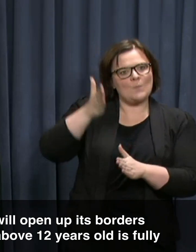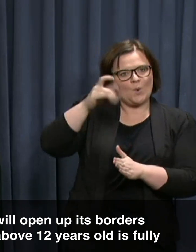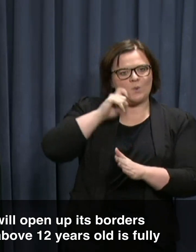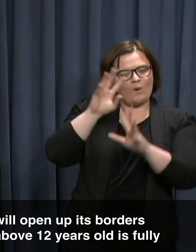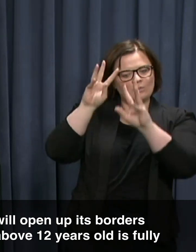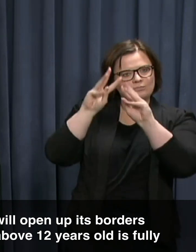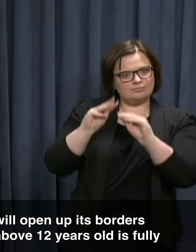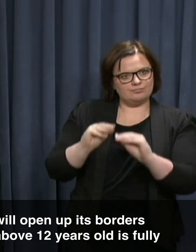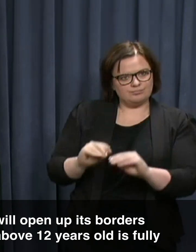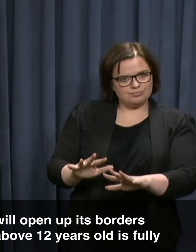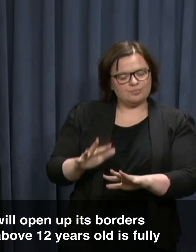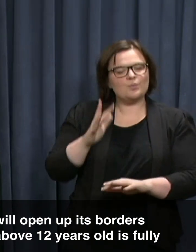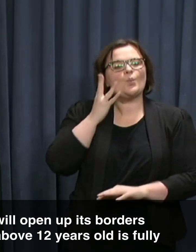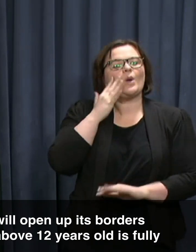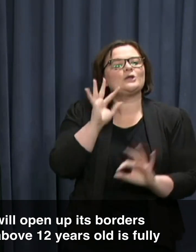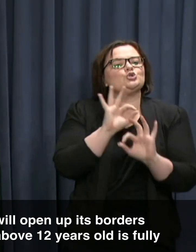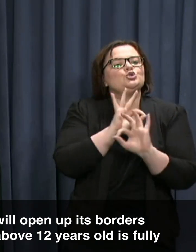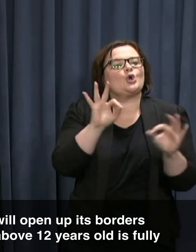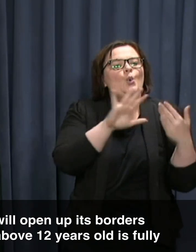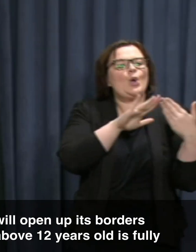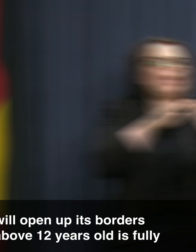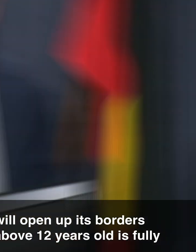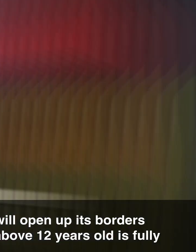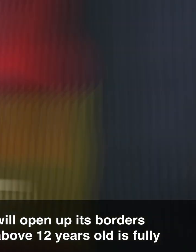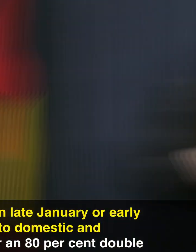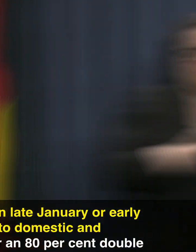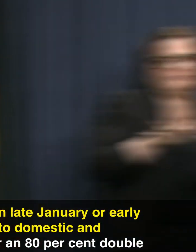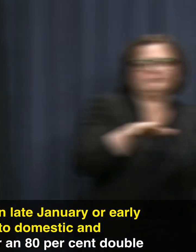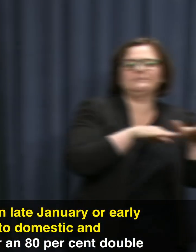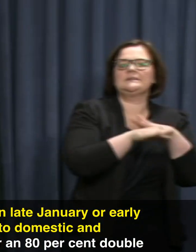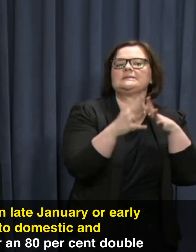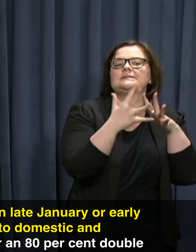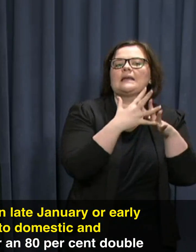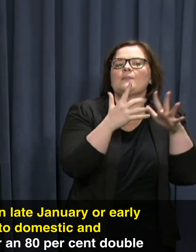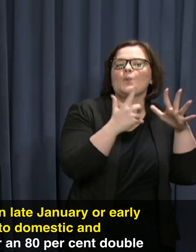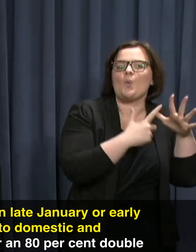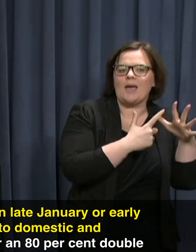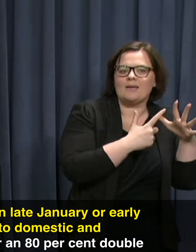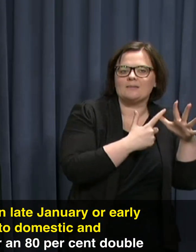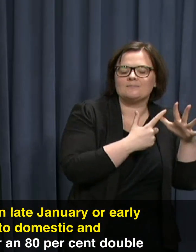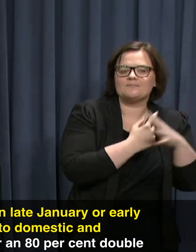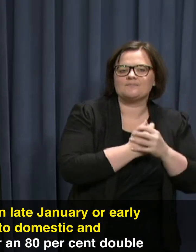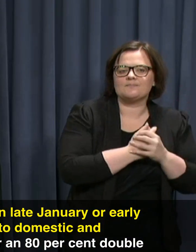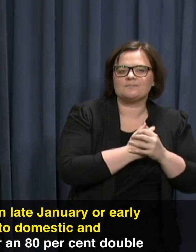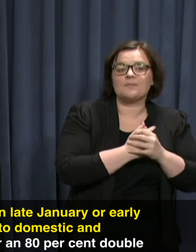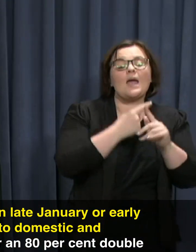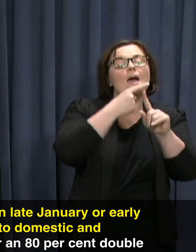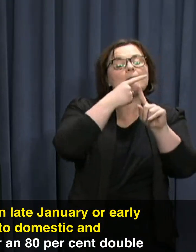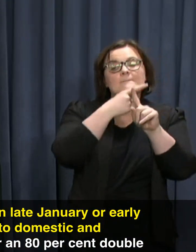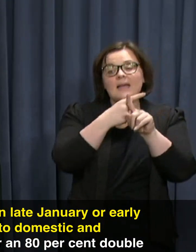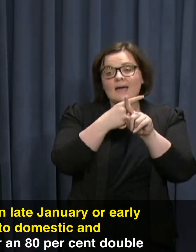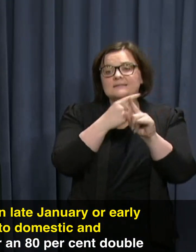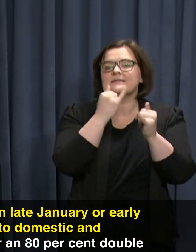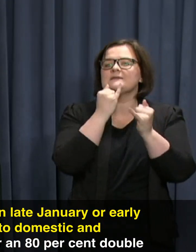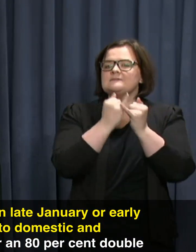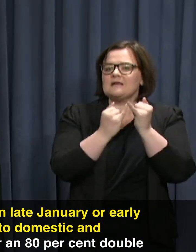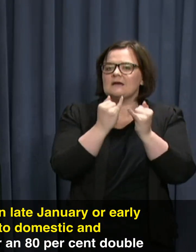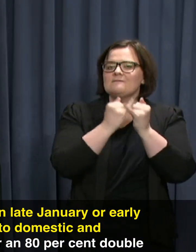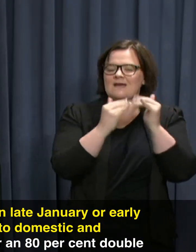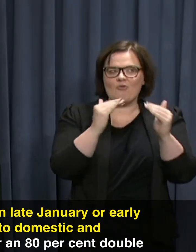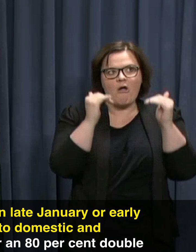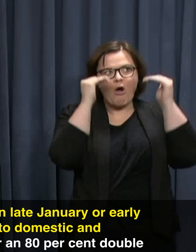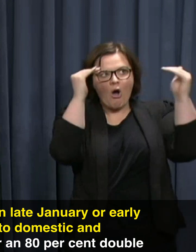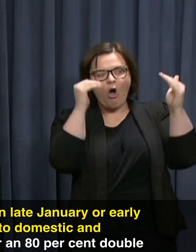fully vaccinated against COVID-19. Mr. McGowan said this target could be achieved in late January or